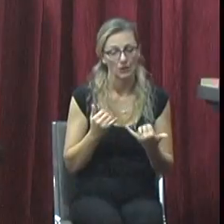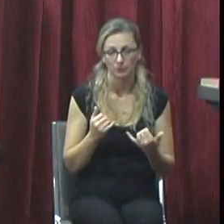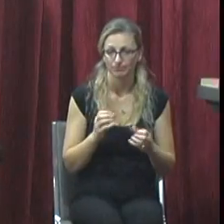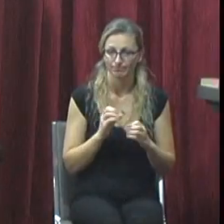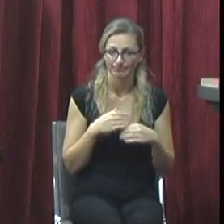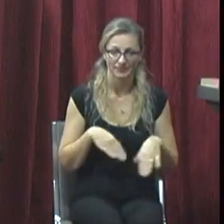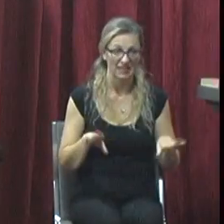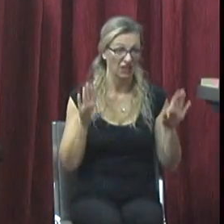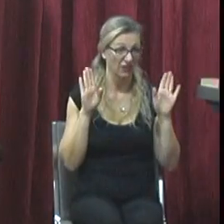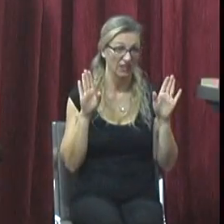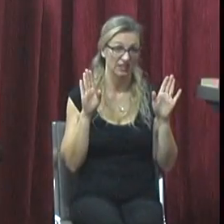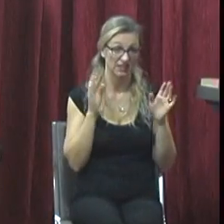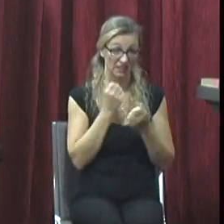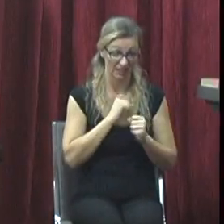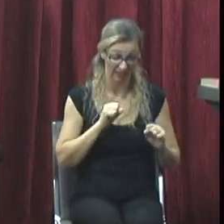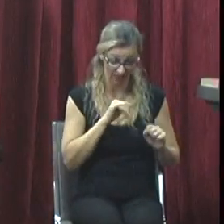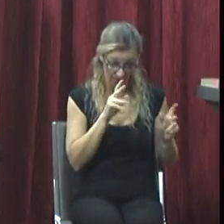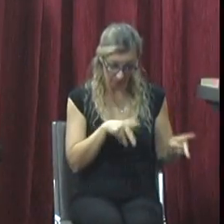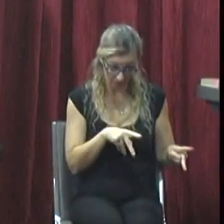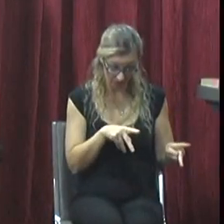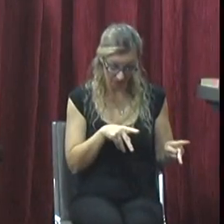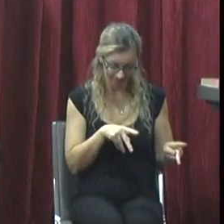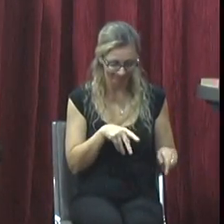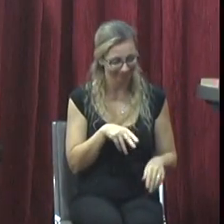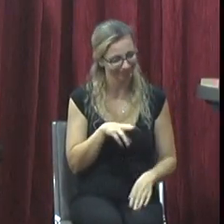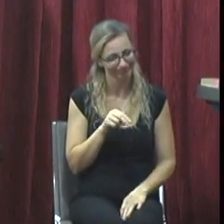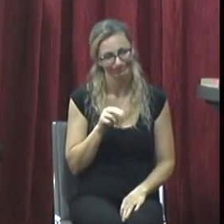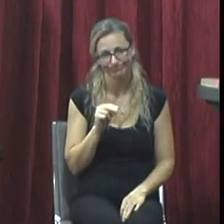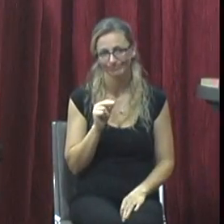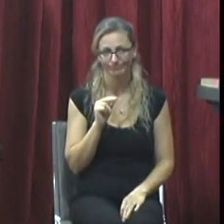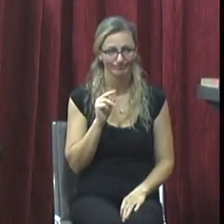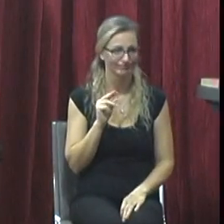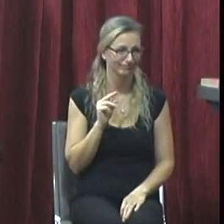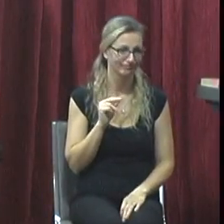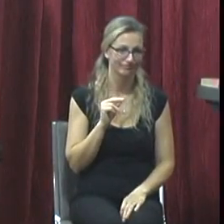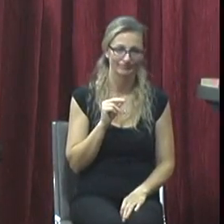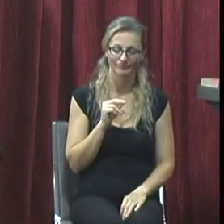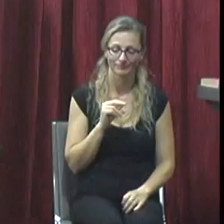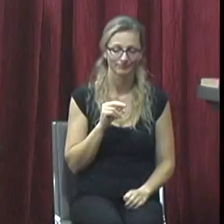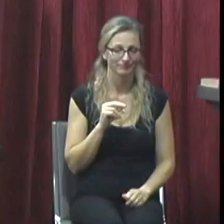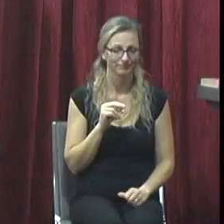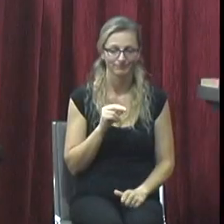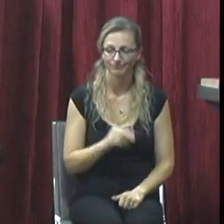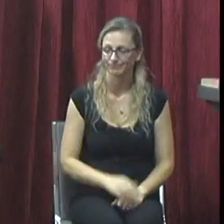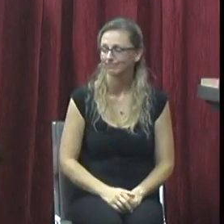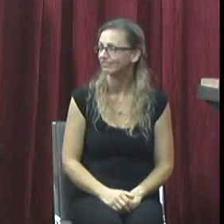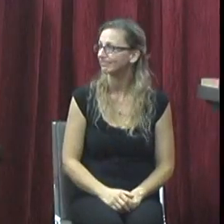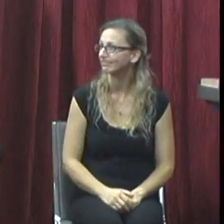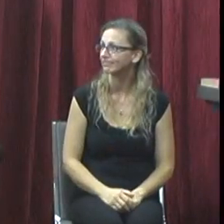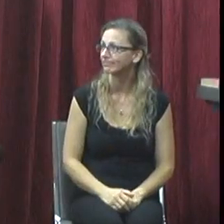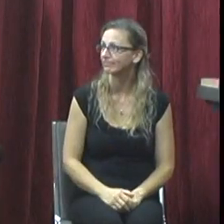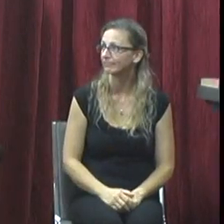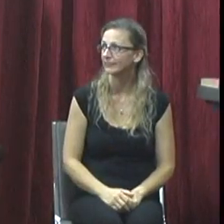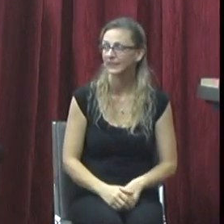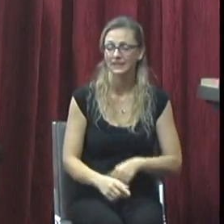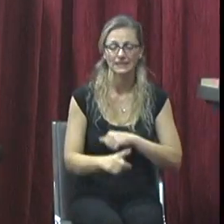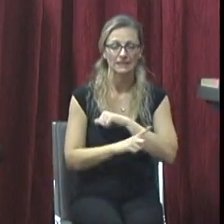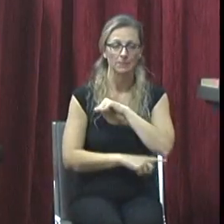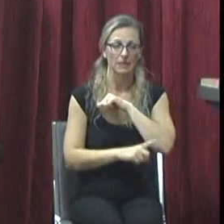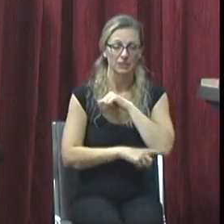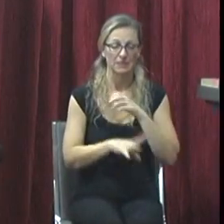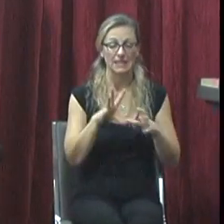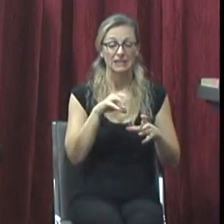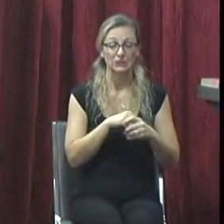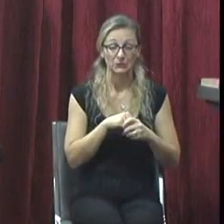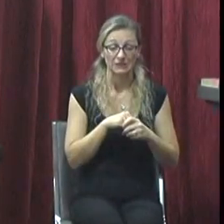the person, because not only did he transgress God's command, but he disgraced Israel. And the punishment was to include,